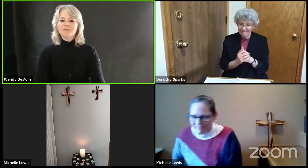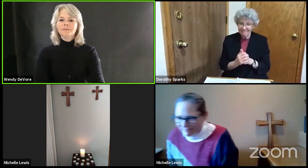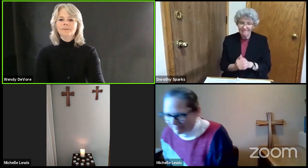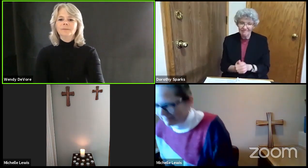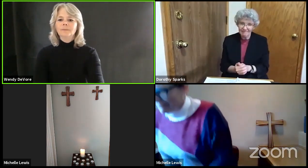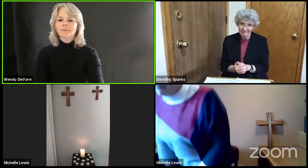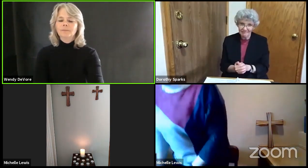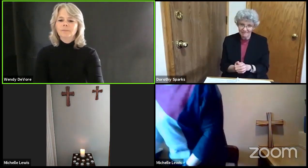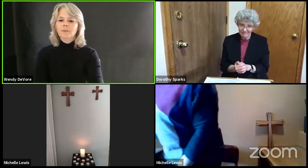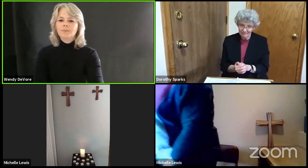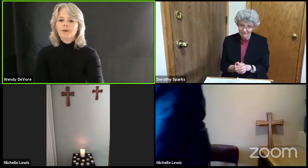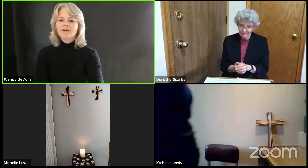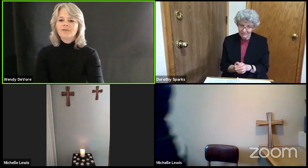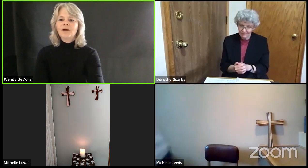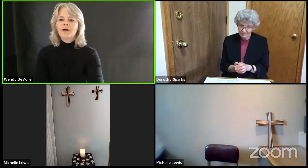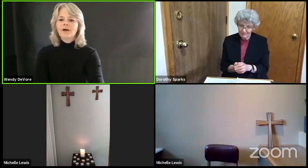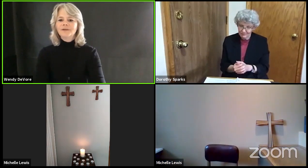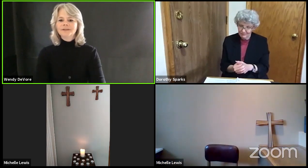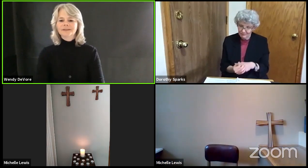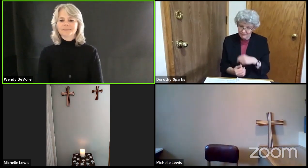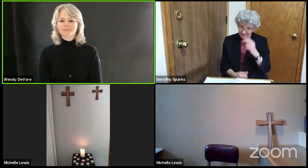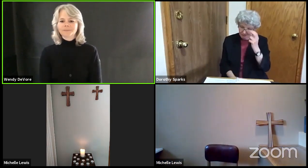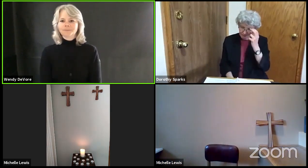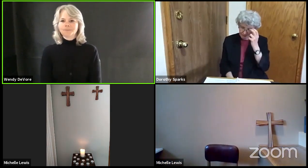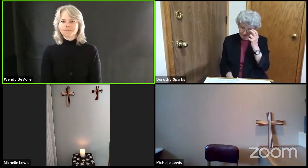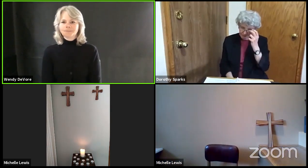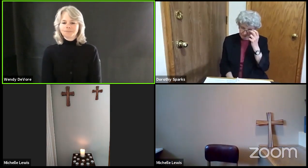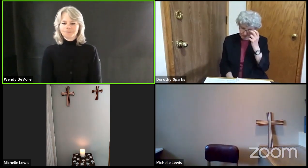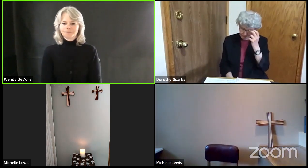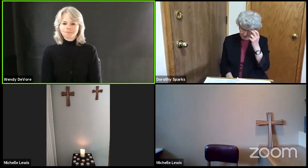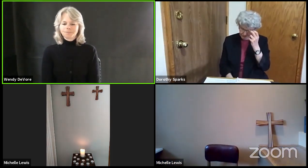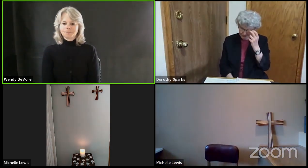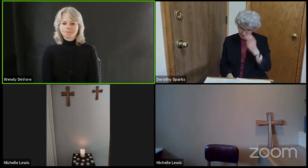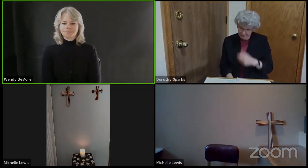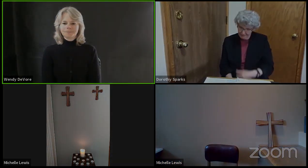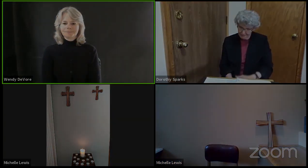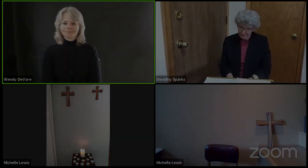And now we pray for others.